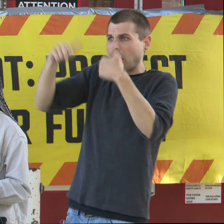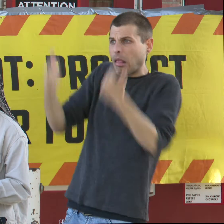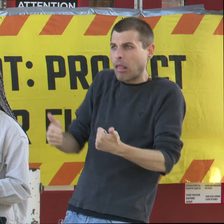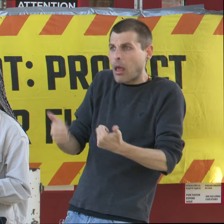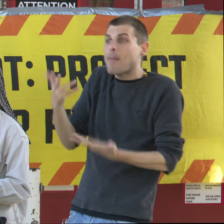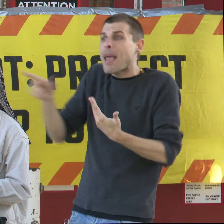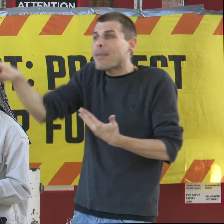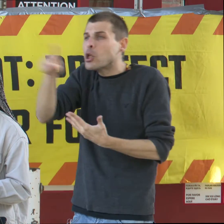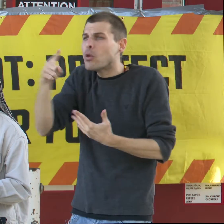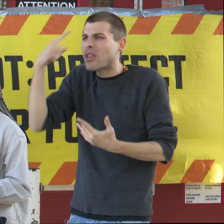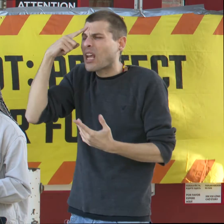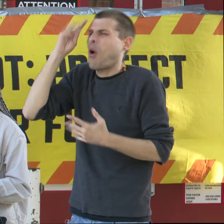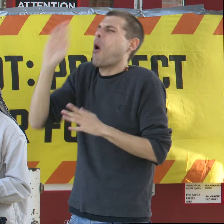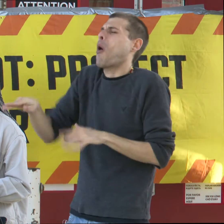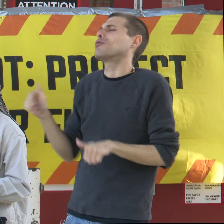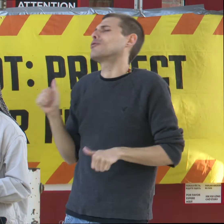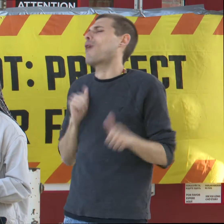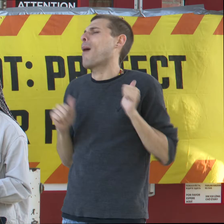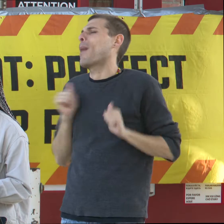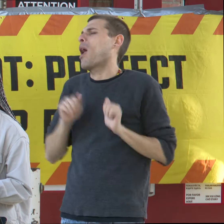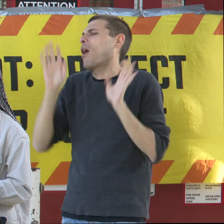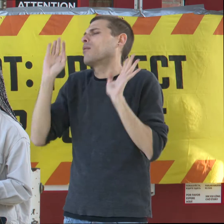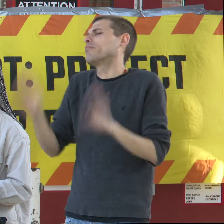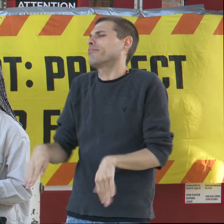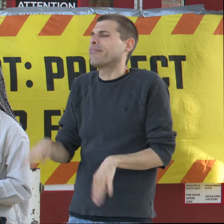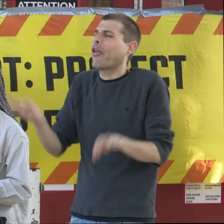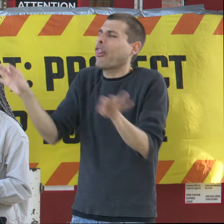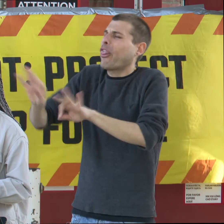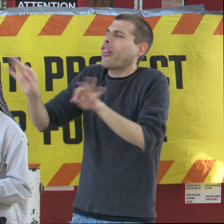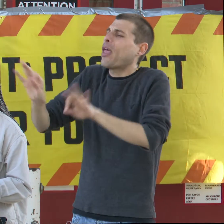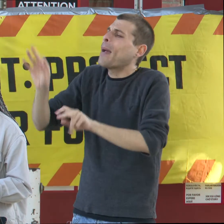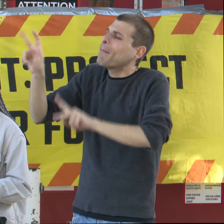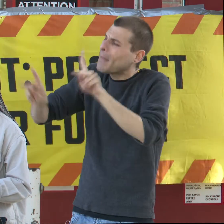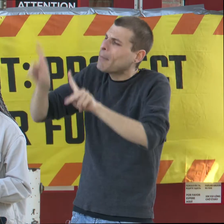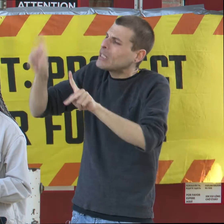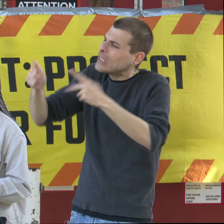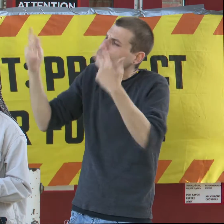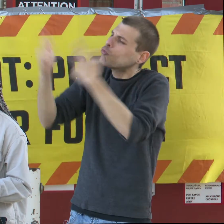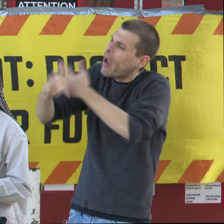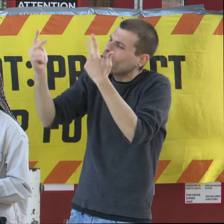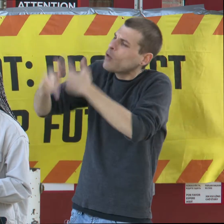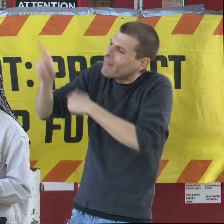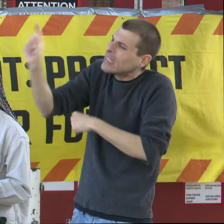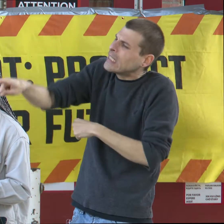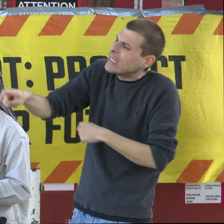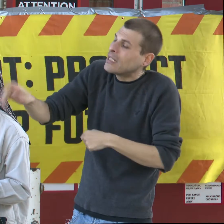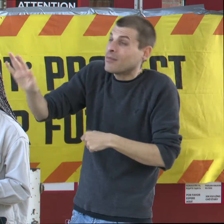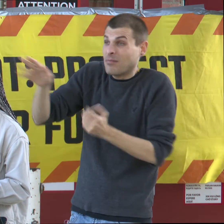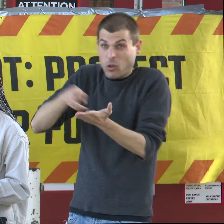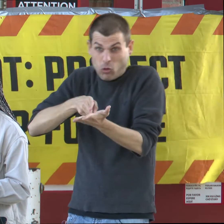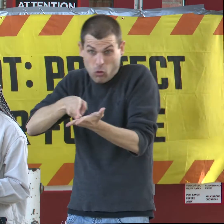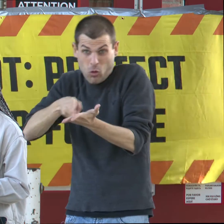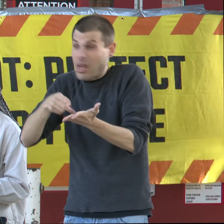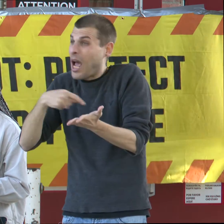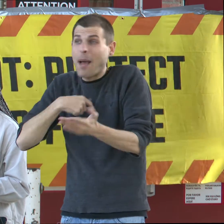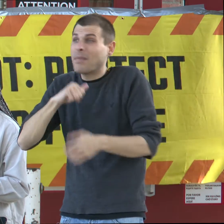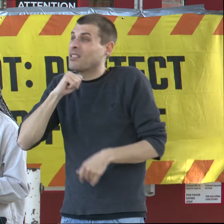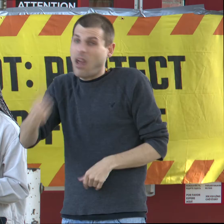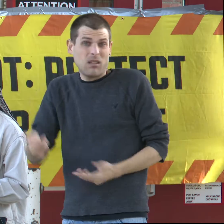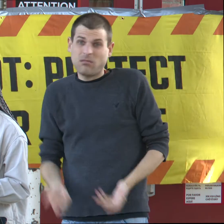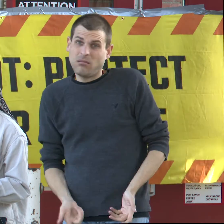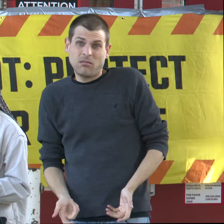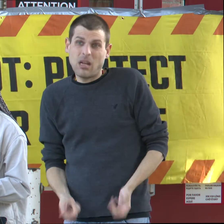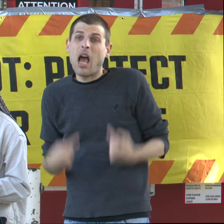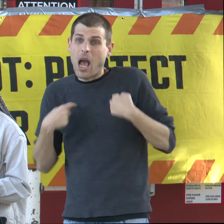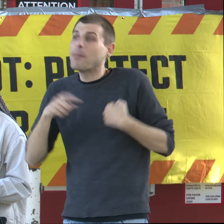being dramatic, it's just a freeway, people just have places to be and need a way to get there. Well, the truth is, I'm really not.